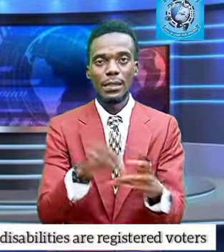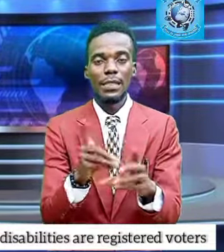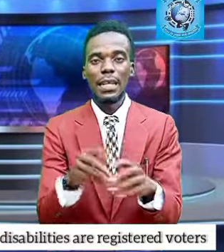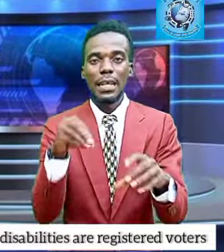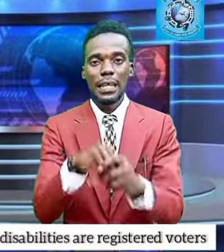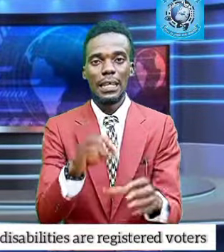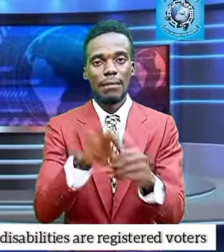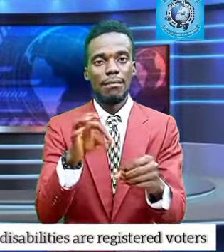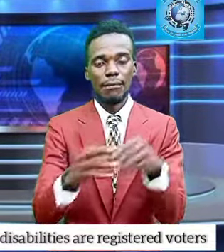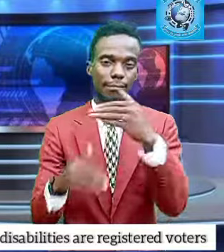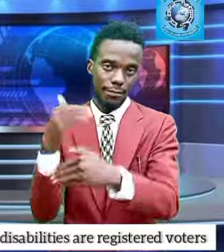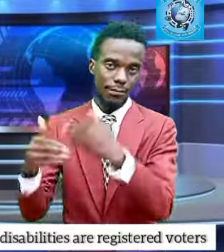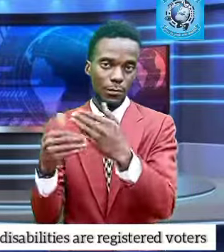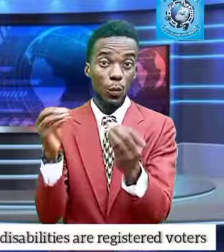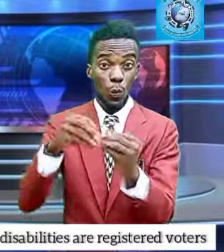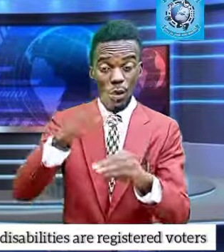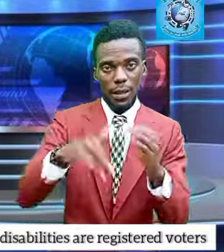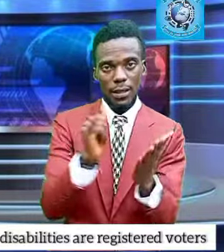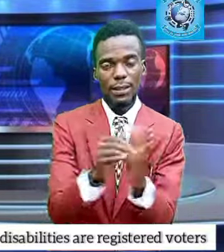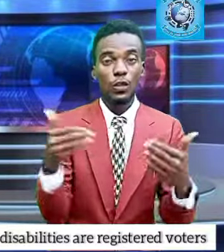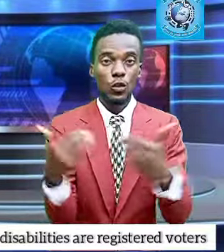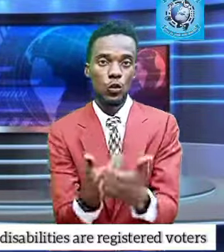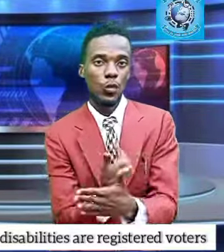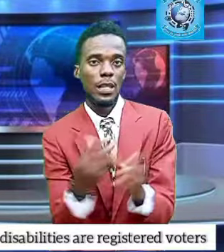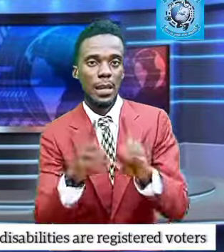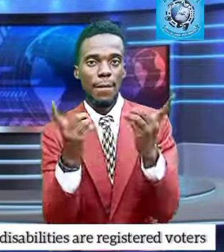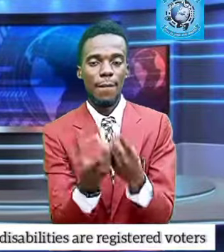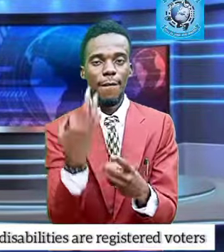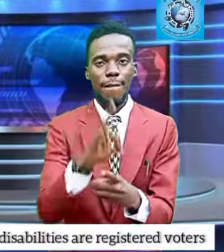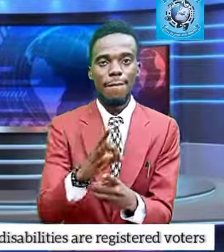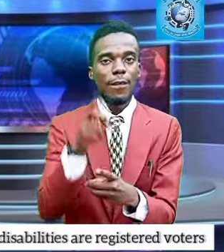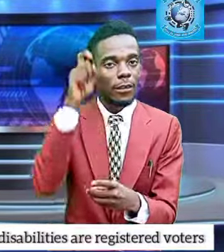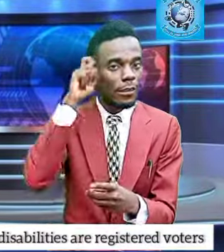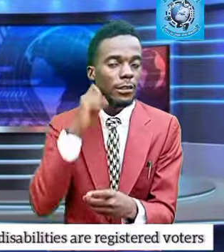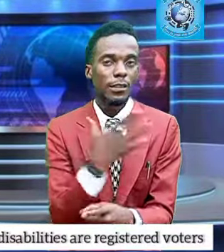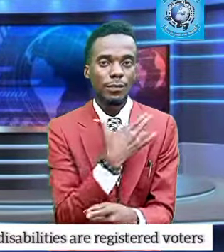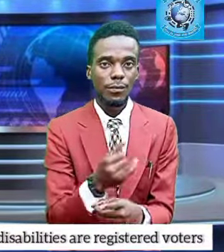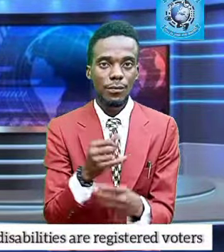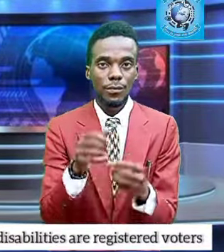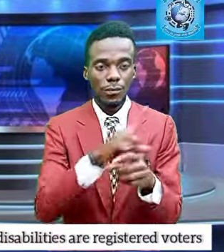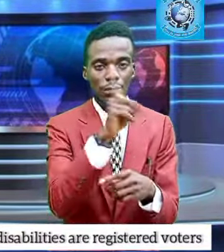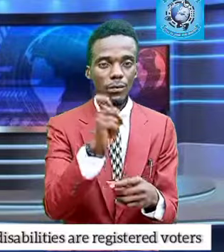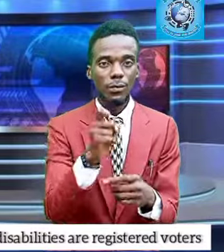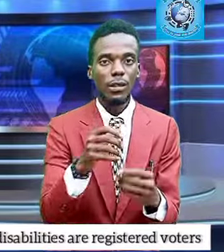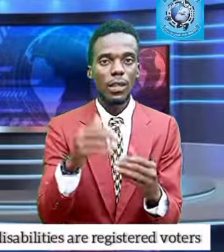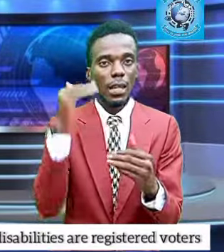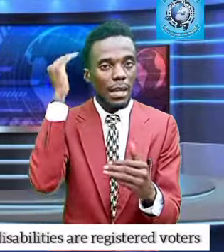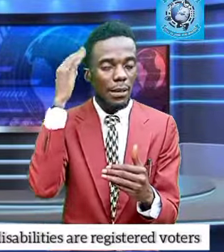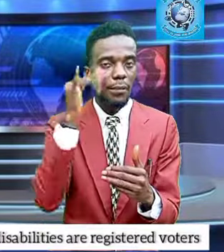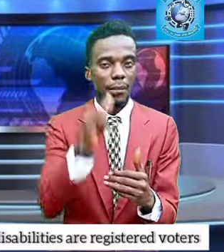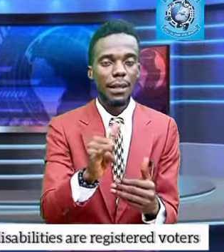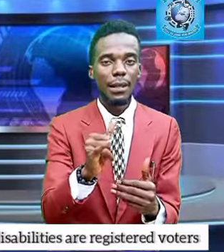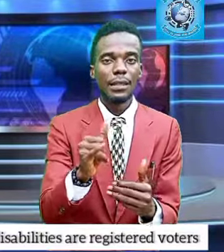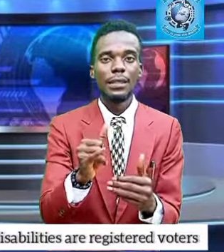processes. Beyond that, a new Department of Gender and Inclusivity, headed by a director, was